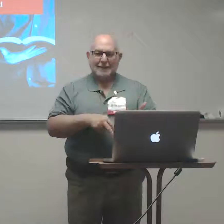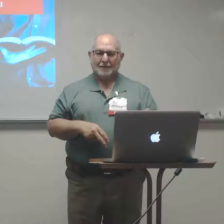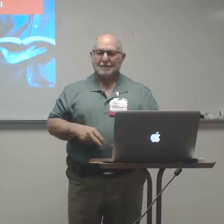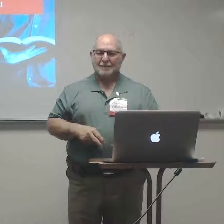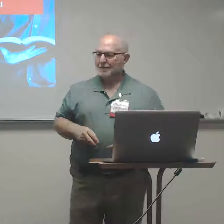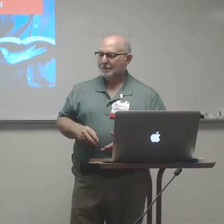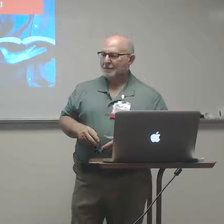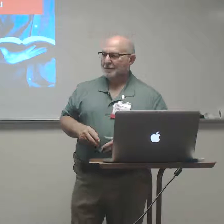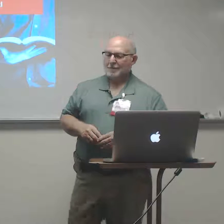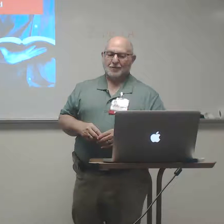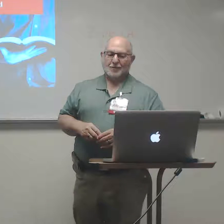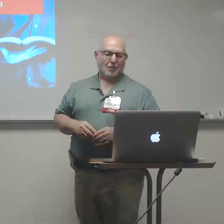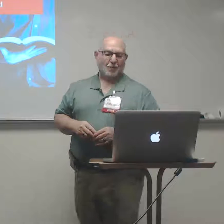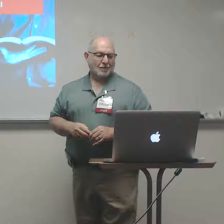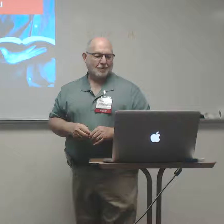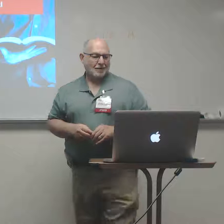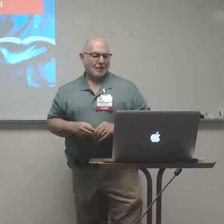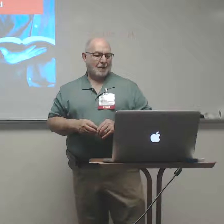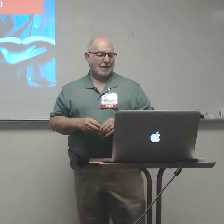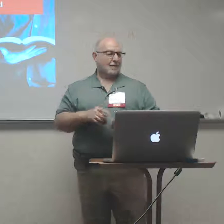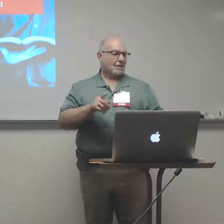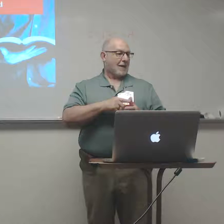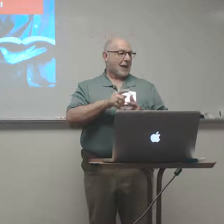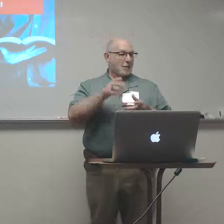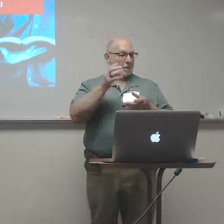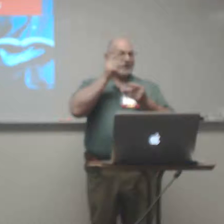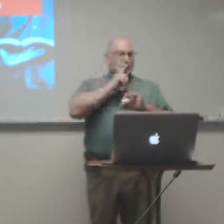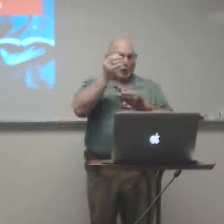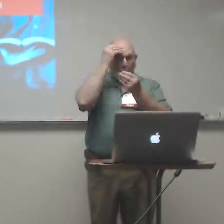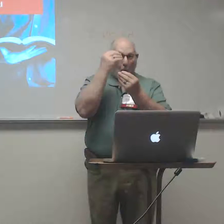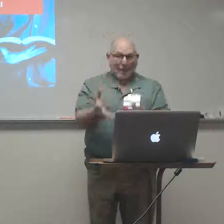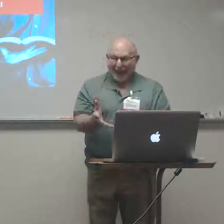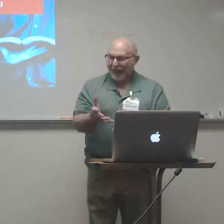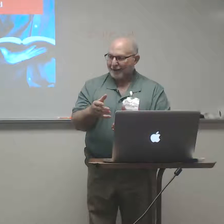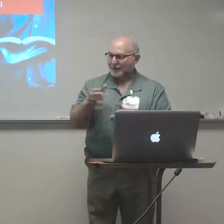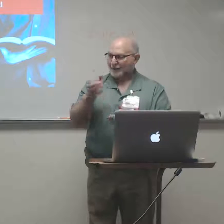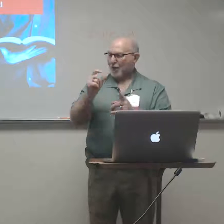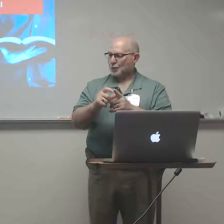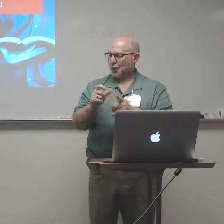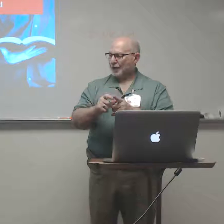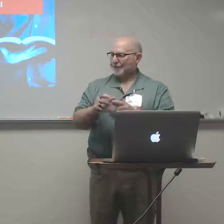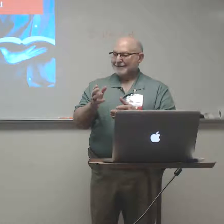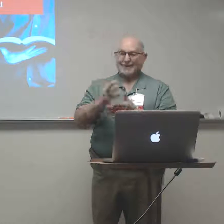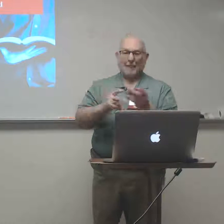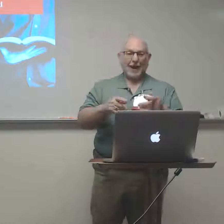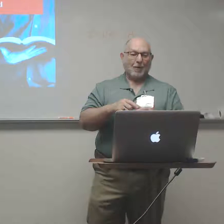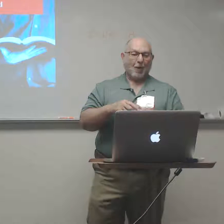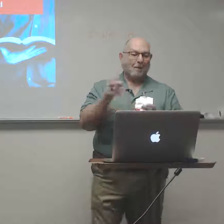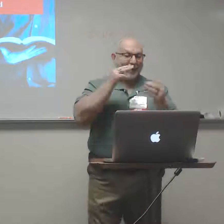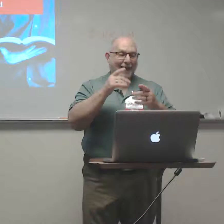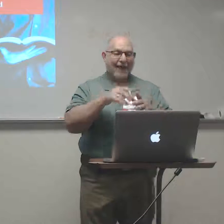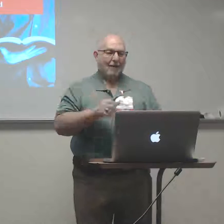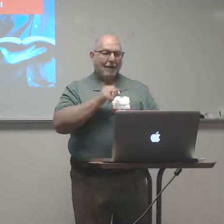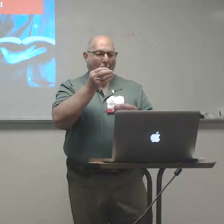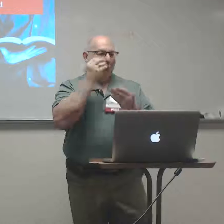thinking about what you just read. Then make sure you obey. We need to make sure that we also obey His Word. You know,